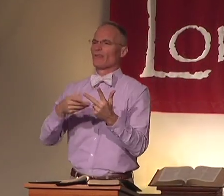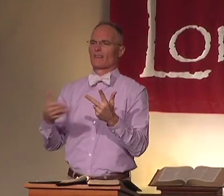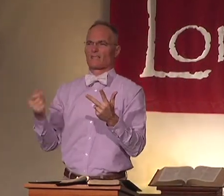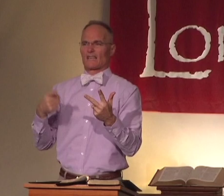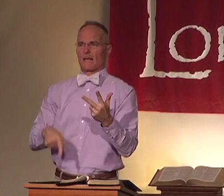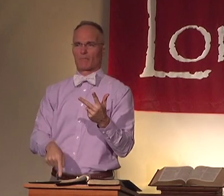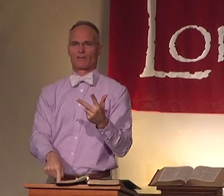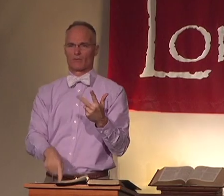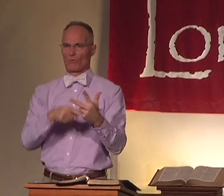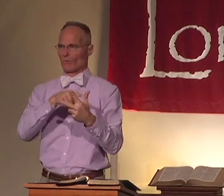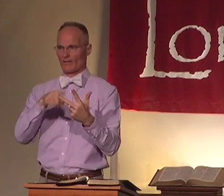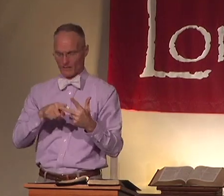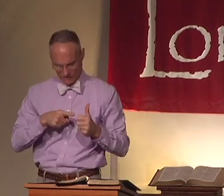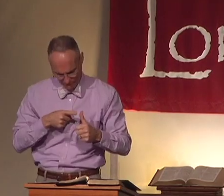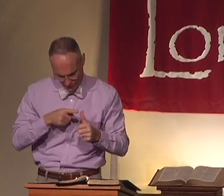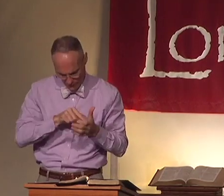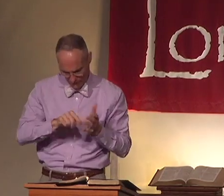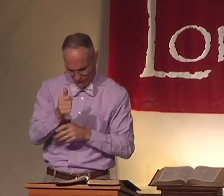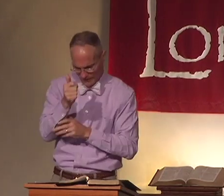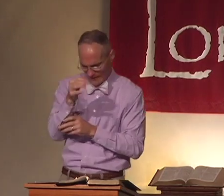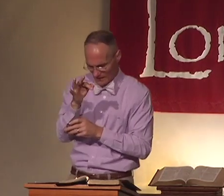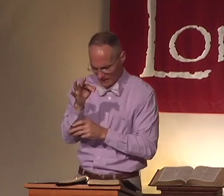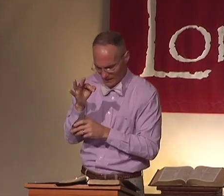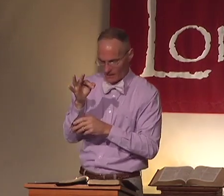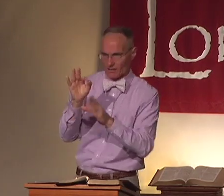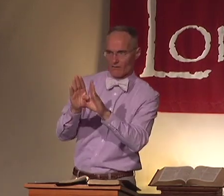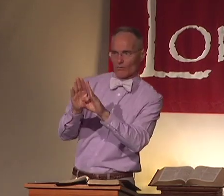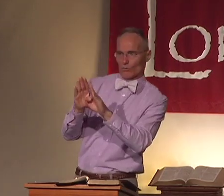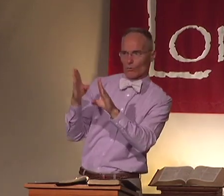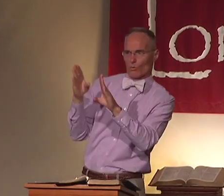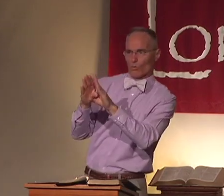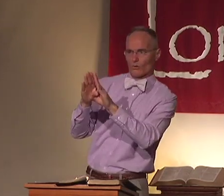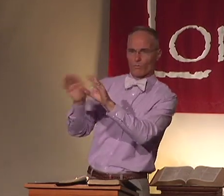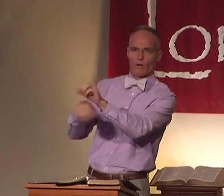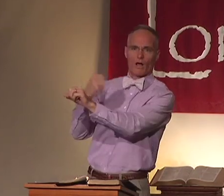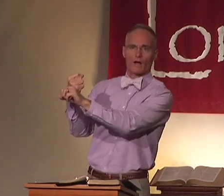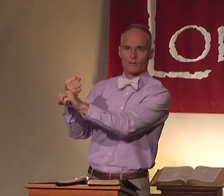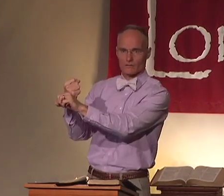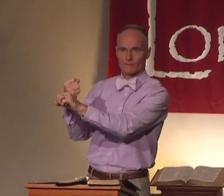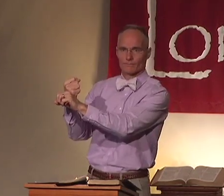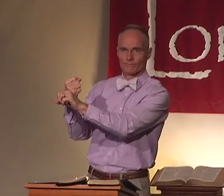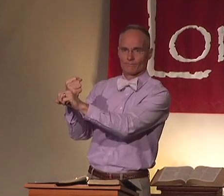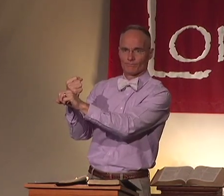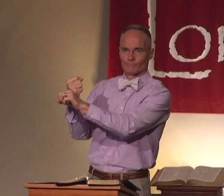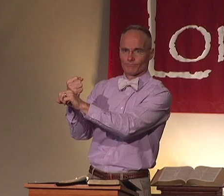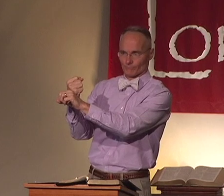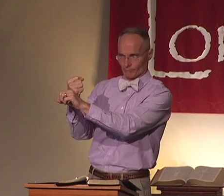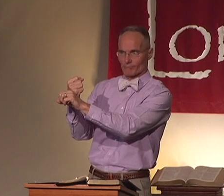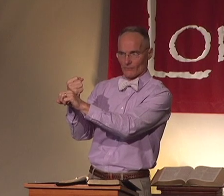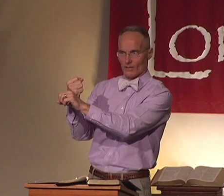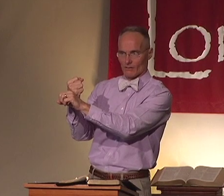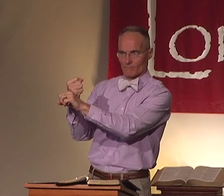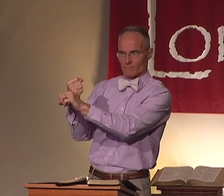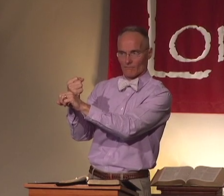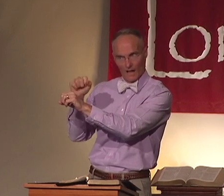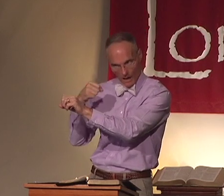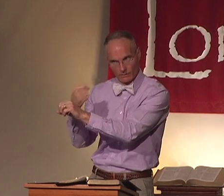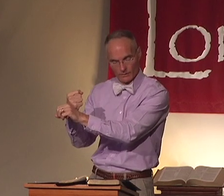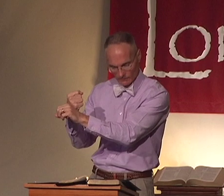But notice three things that are happening here. There's three things. First of all, verse 19, it says the doors were locked.